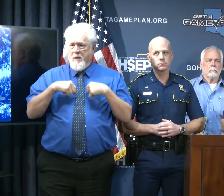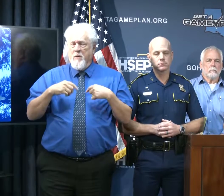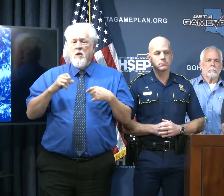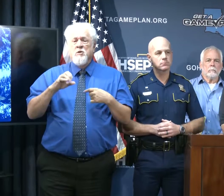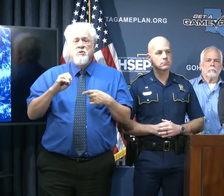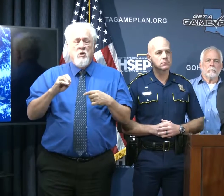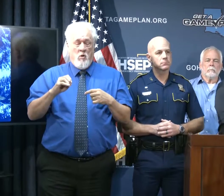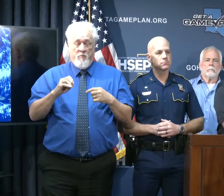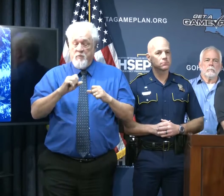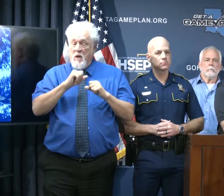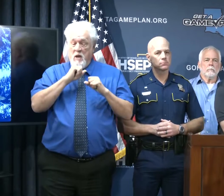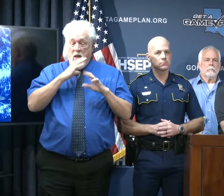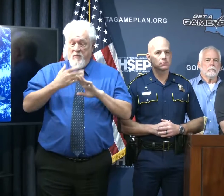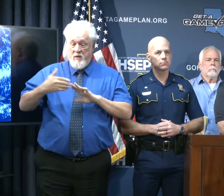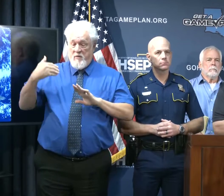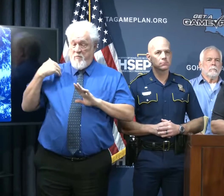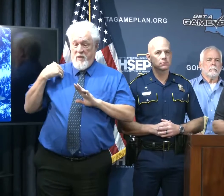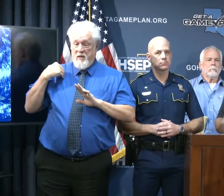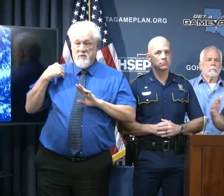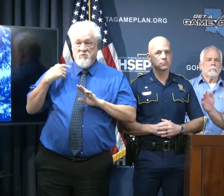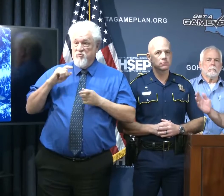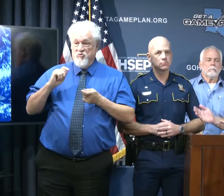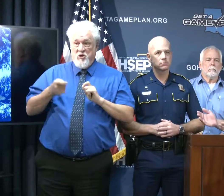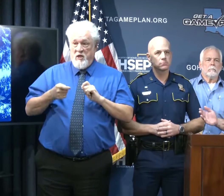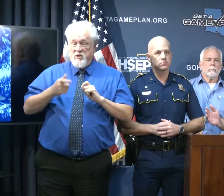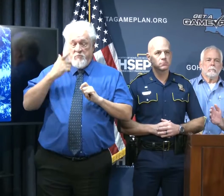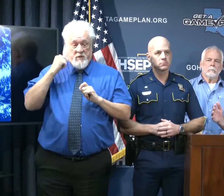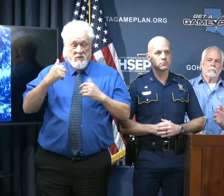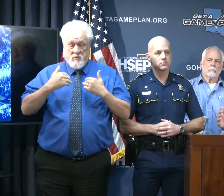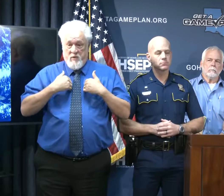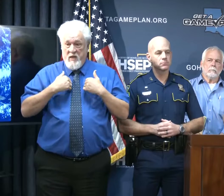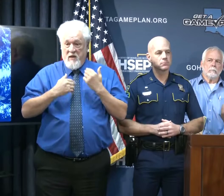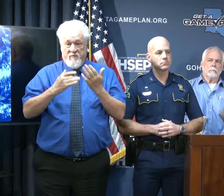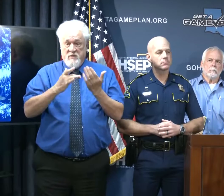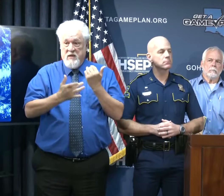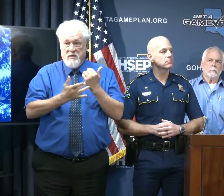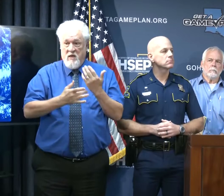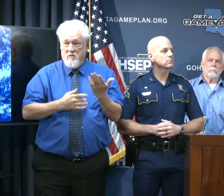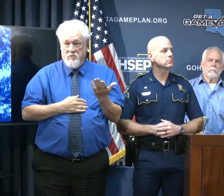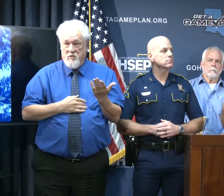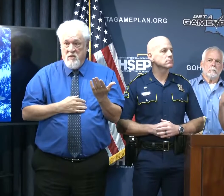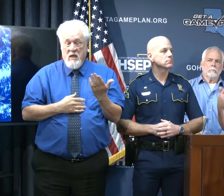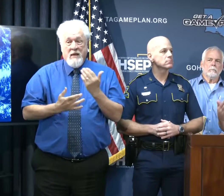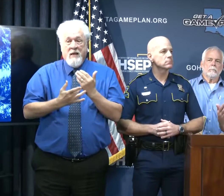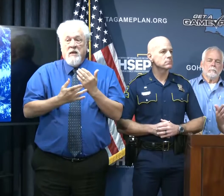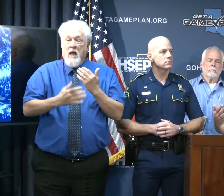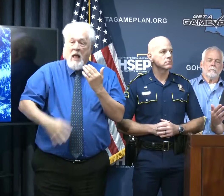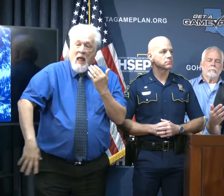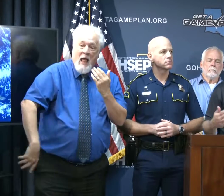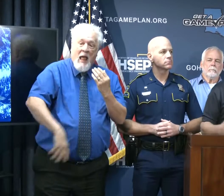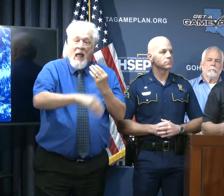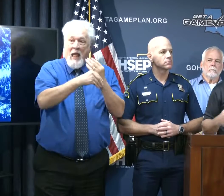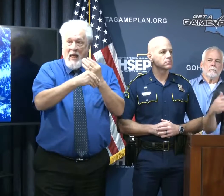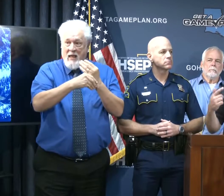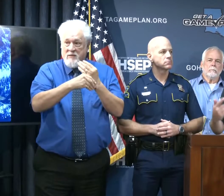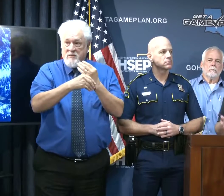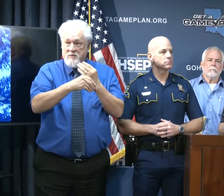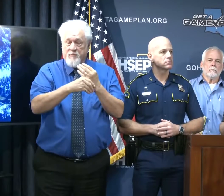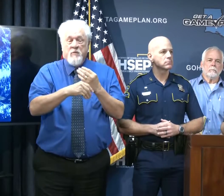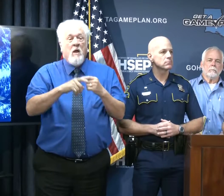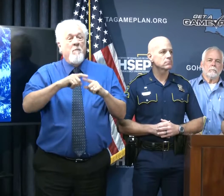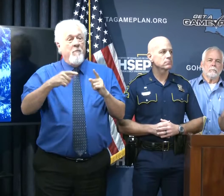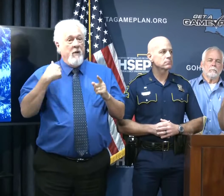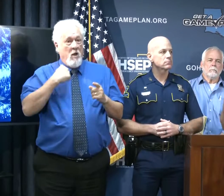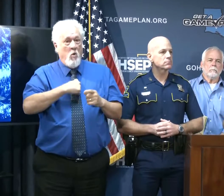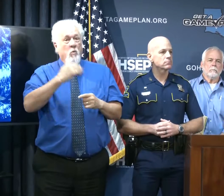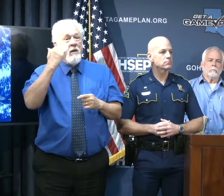nothing that we've been doing in the past has changed just because we have this technology. This technology adds an additional layer. However, we do